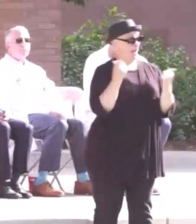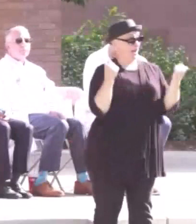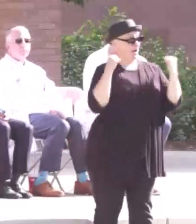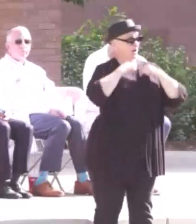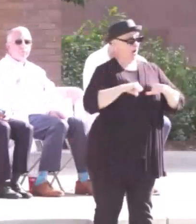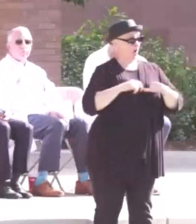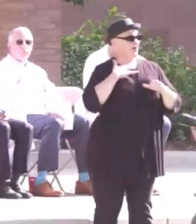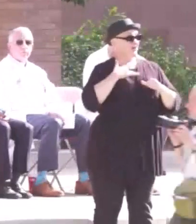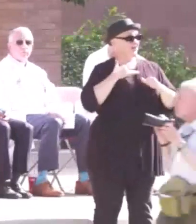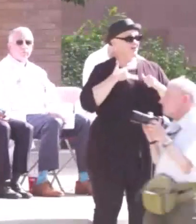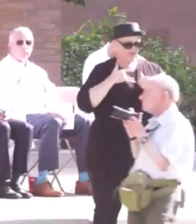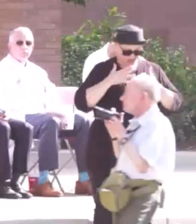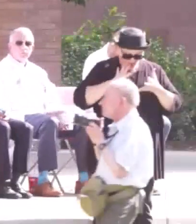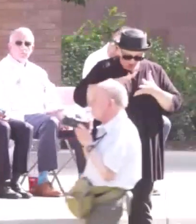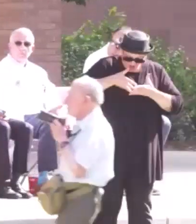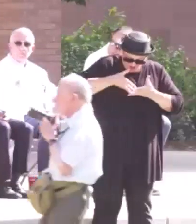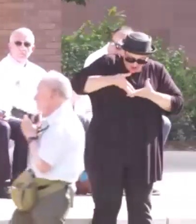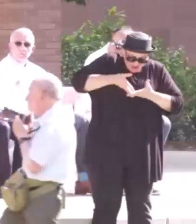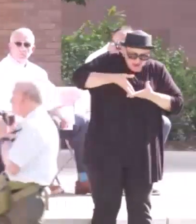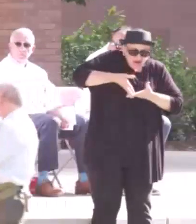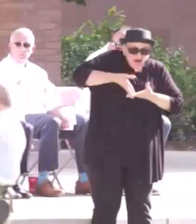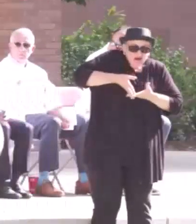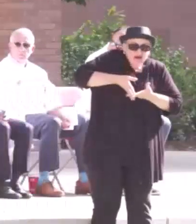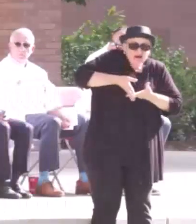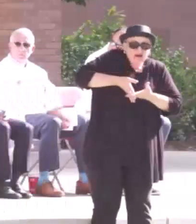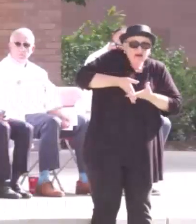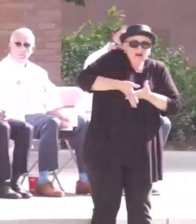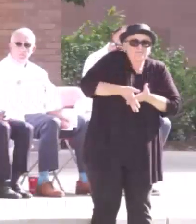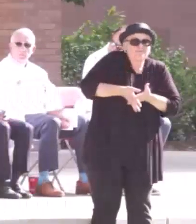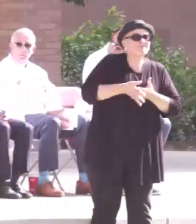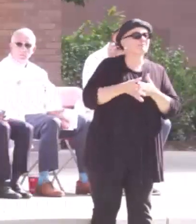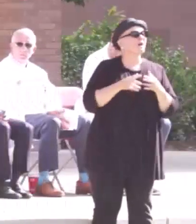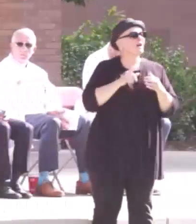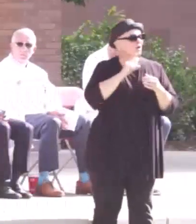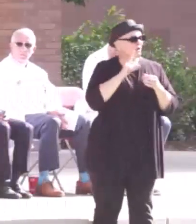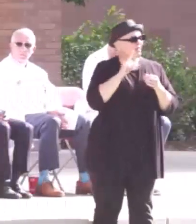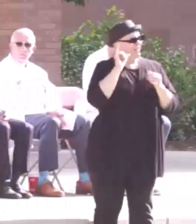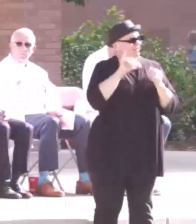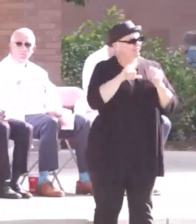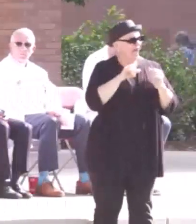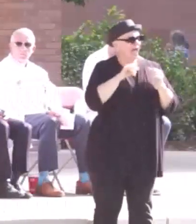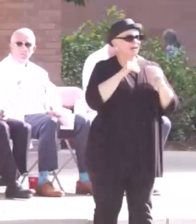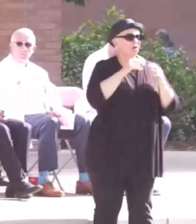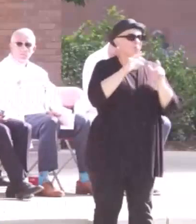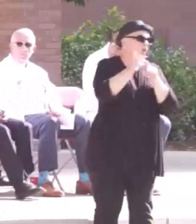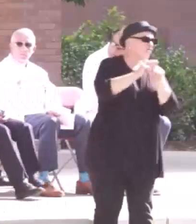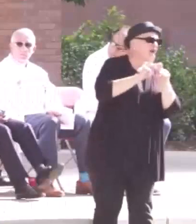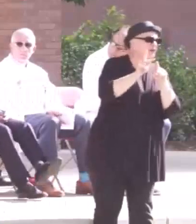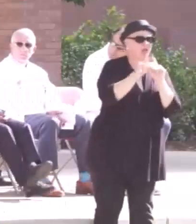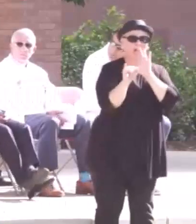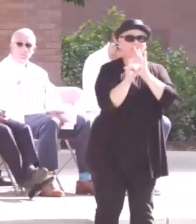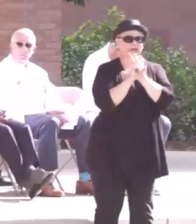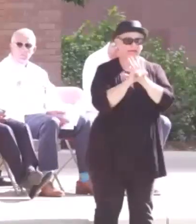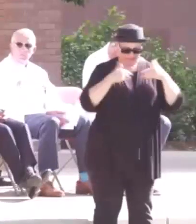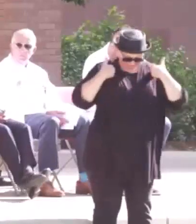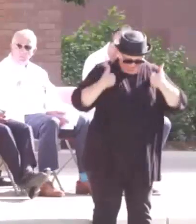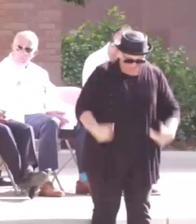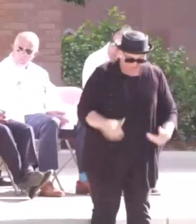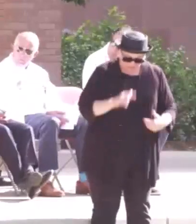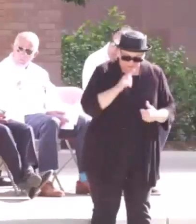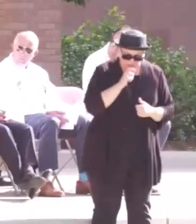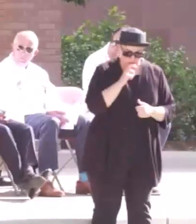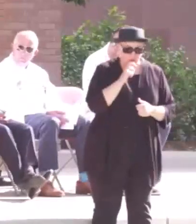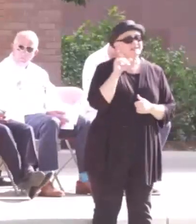Professional identity formation is the process where you will eventually be able to say, like the great philosopher Pete